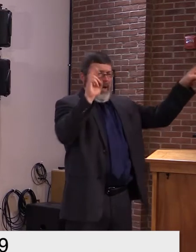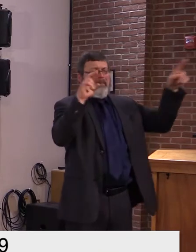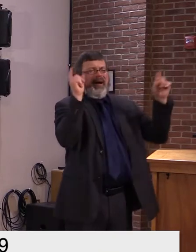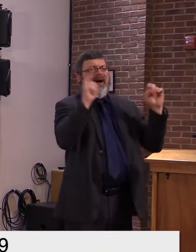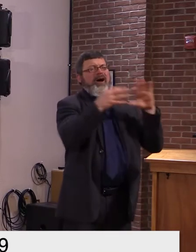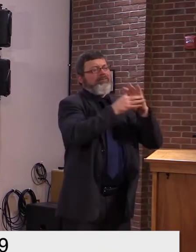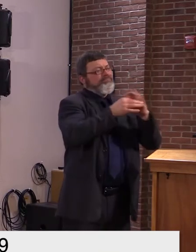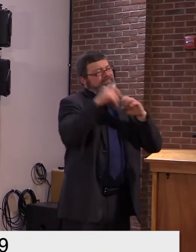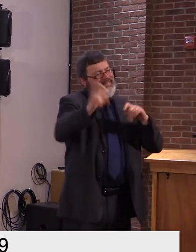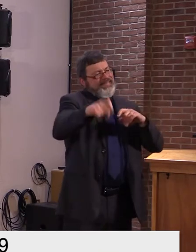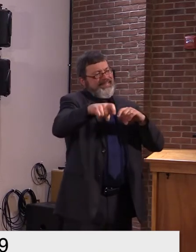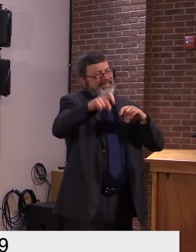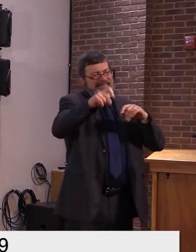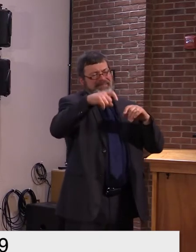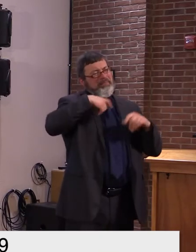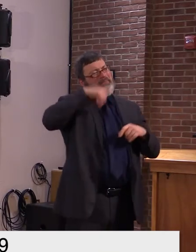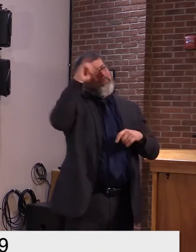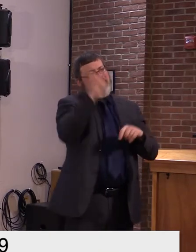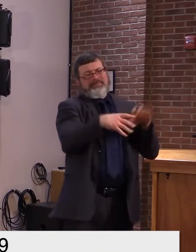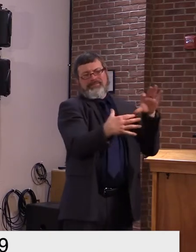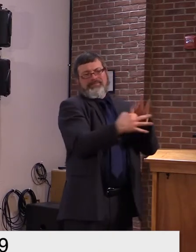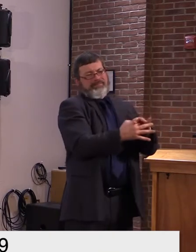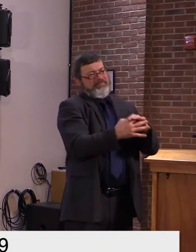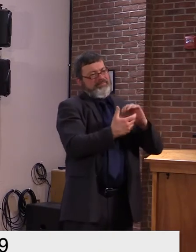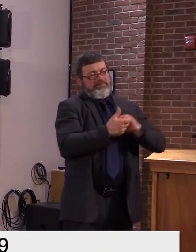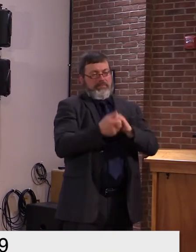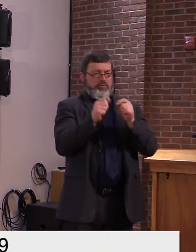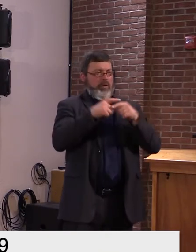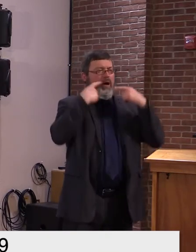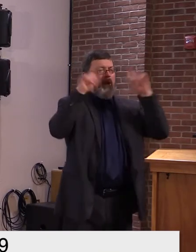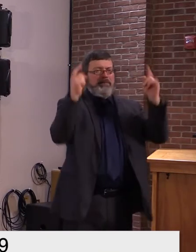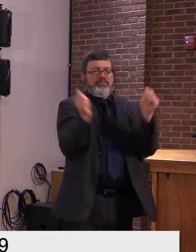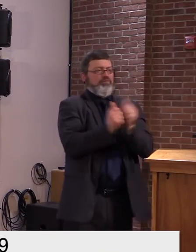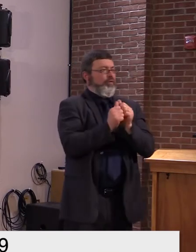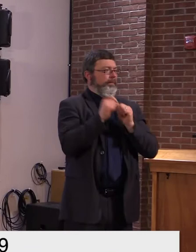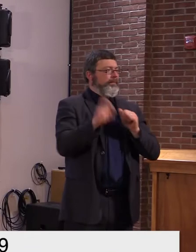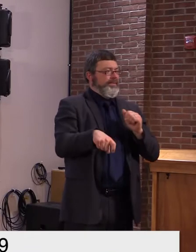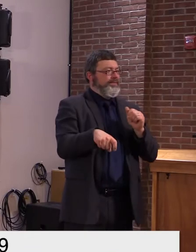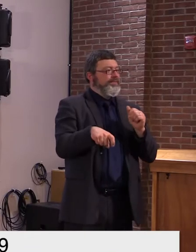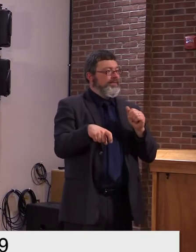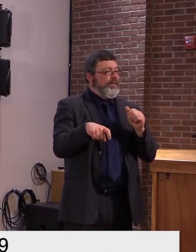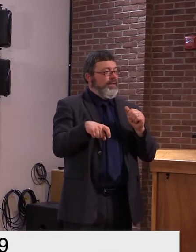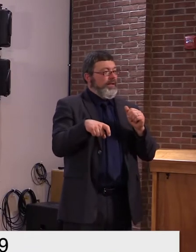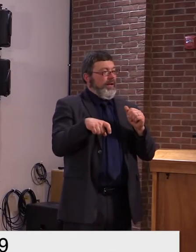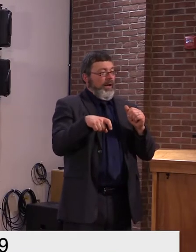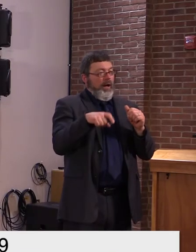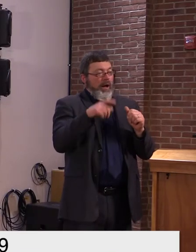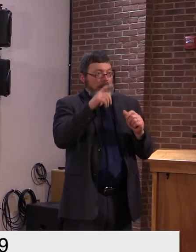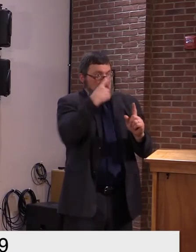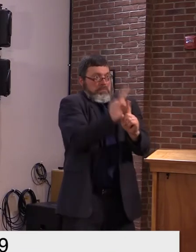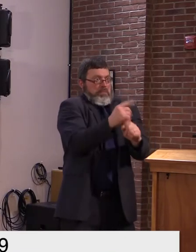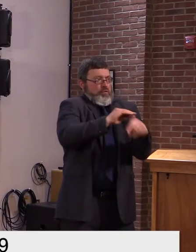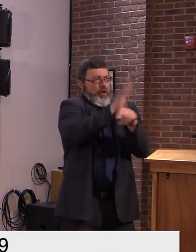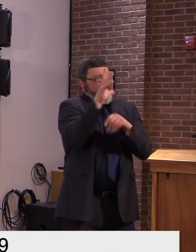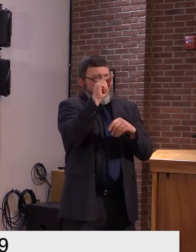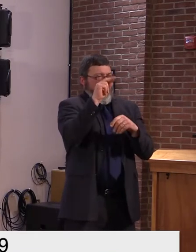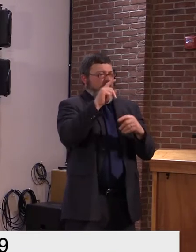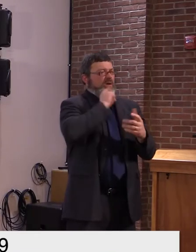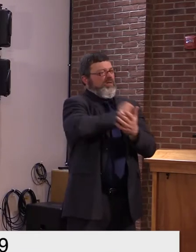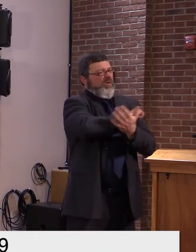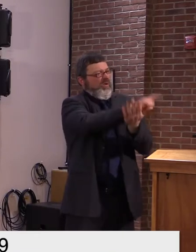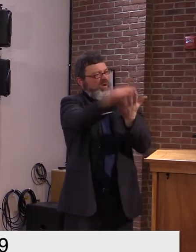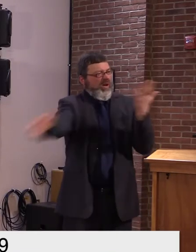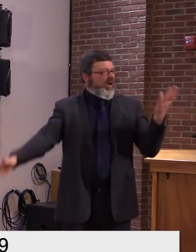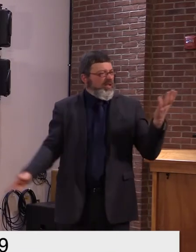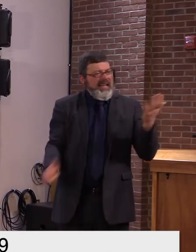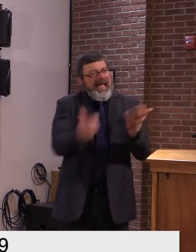crisis affects universally all of us with a threat to our health.